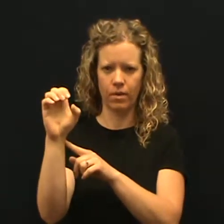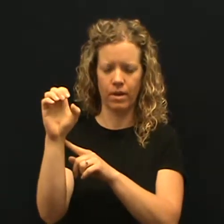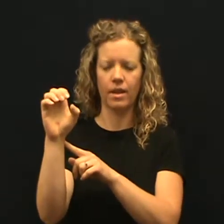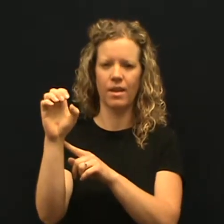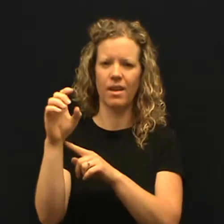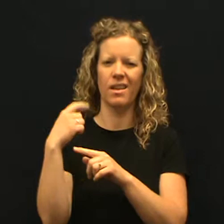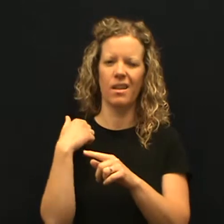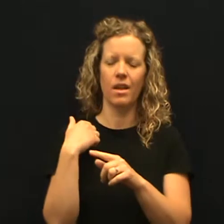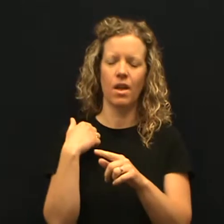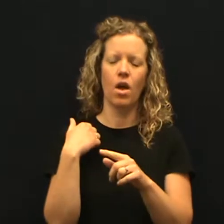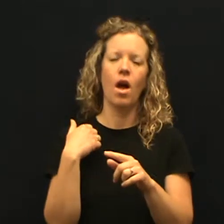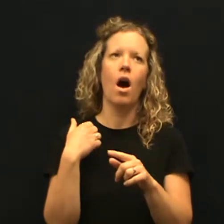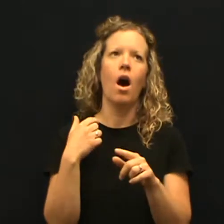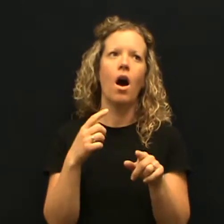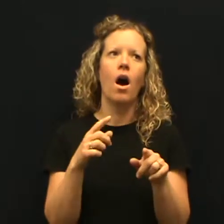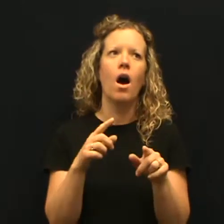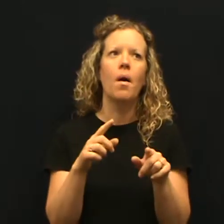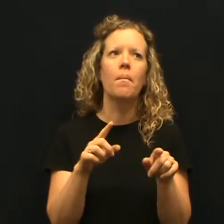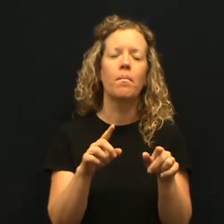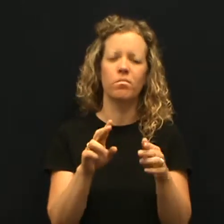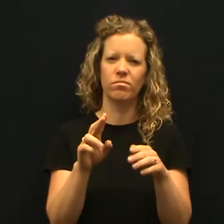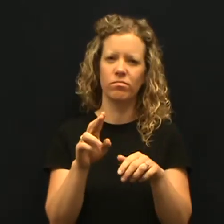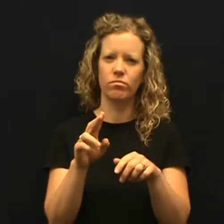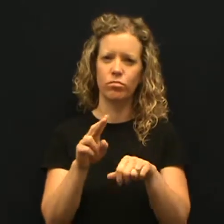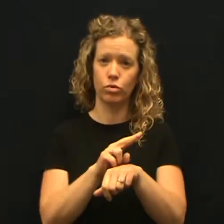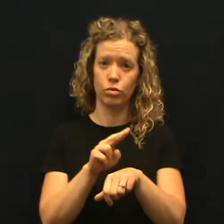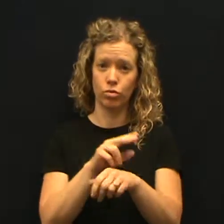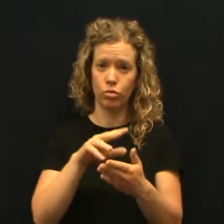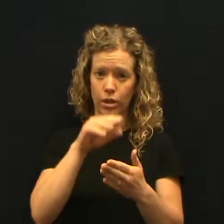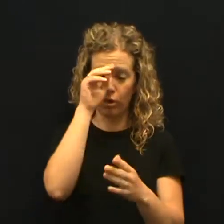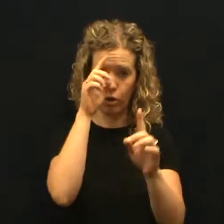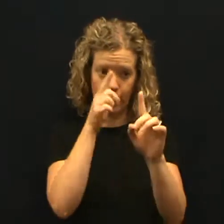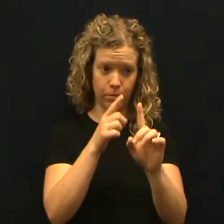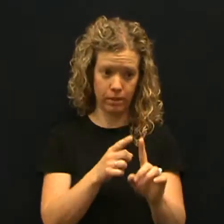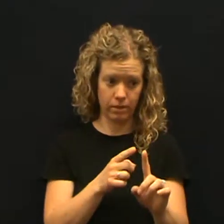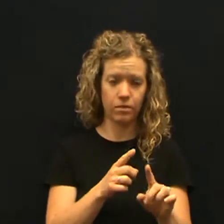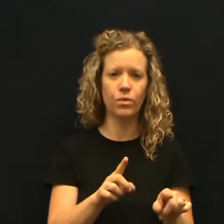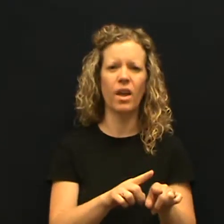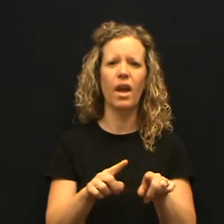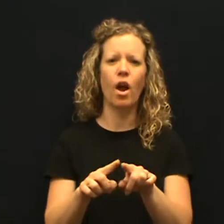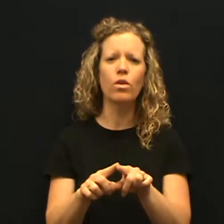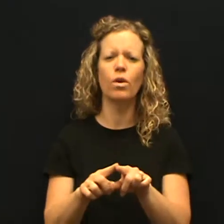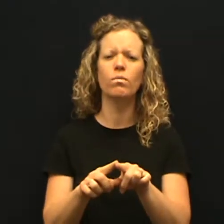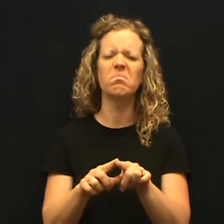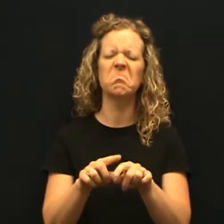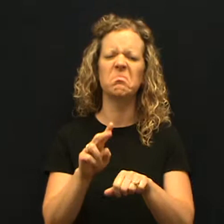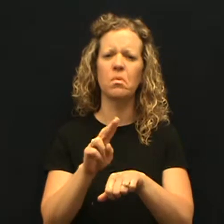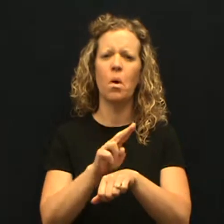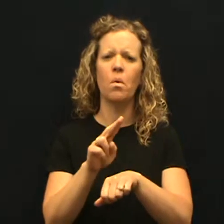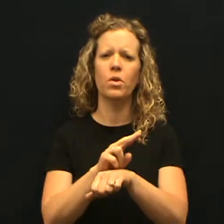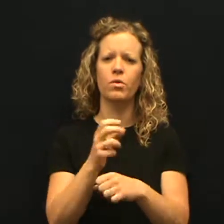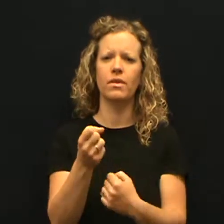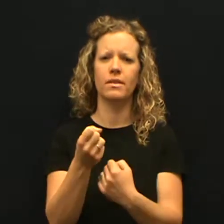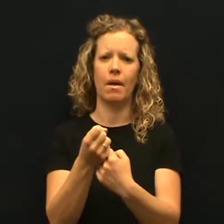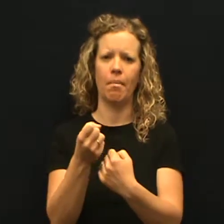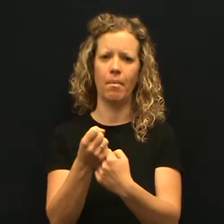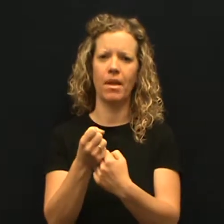shows. And also we're going to look at a supplement which relates to stockholders' equity for forms